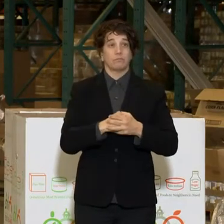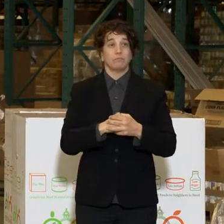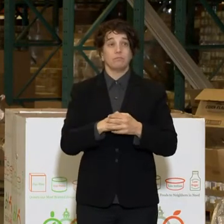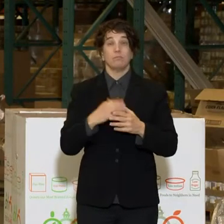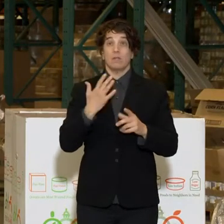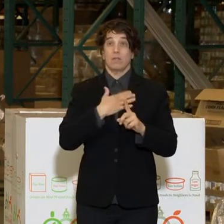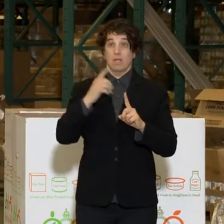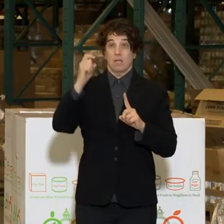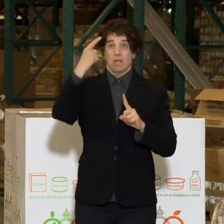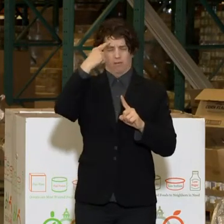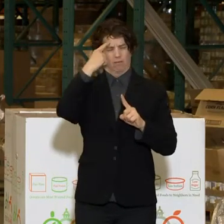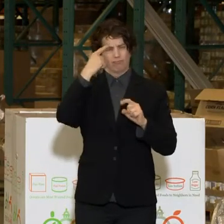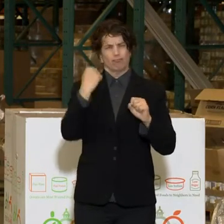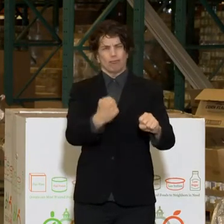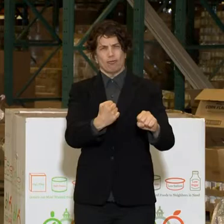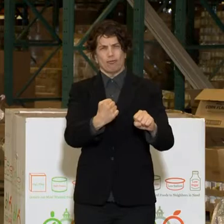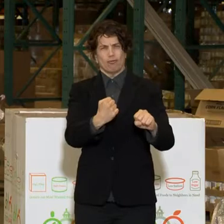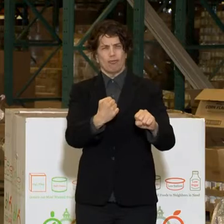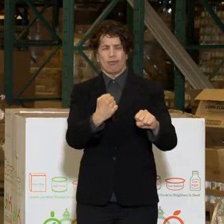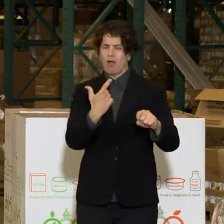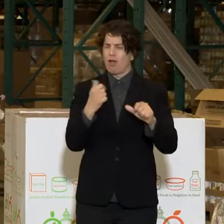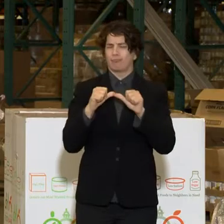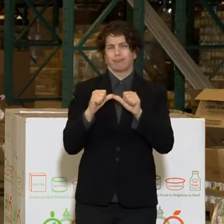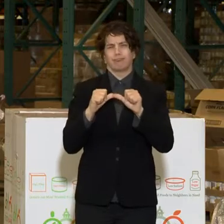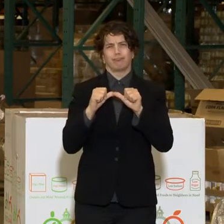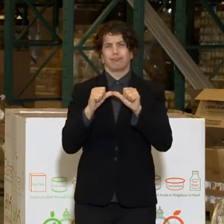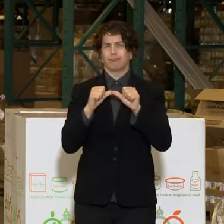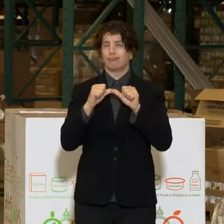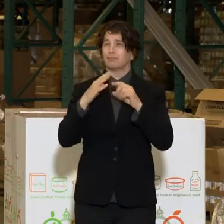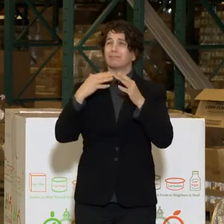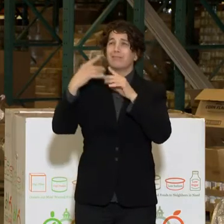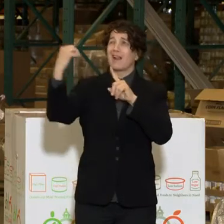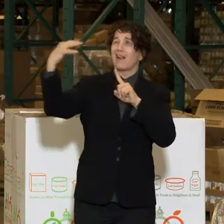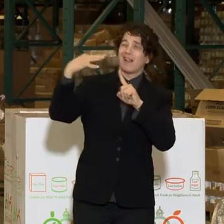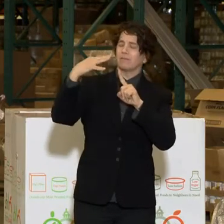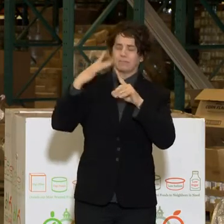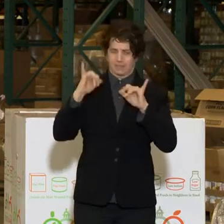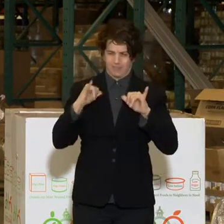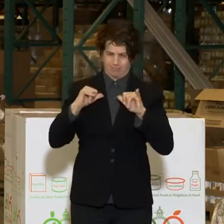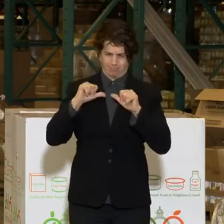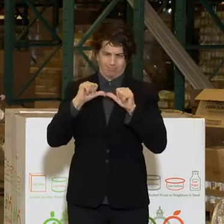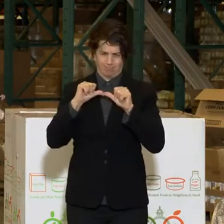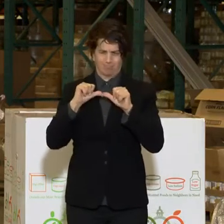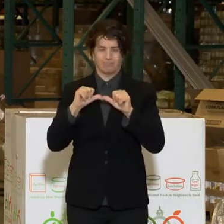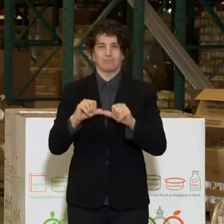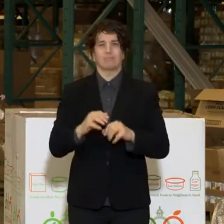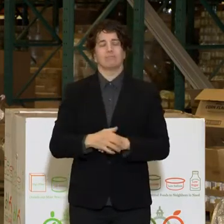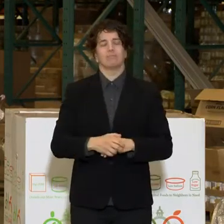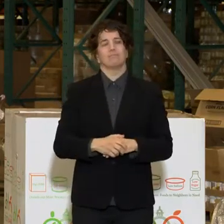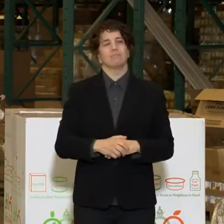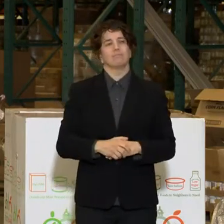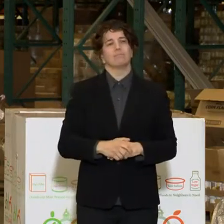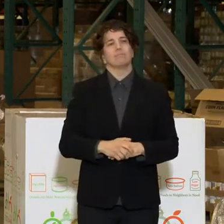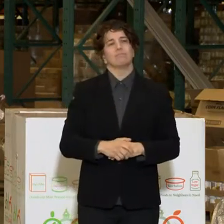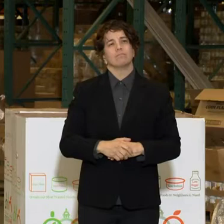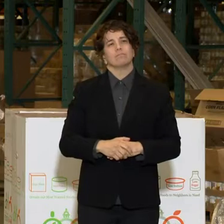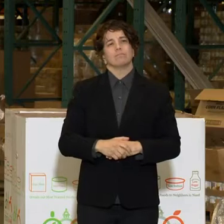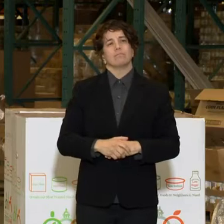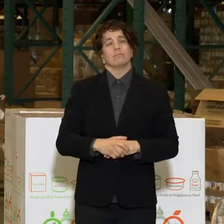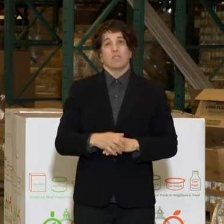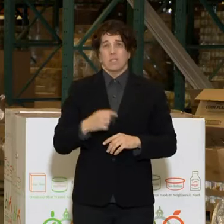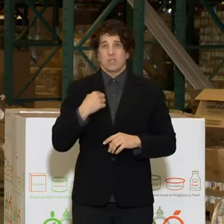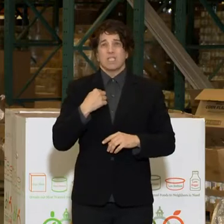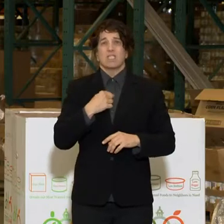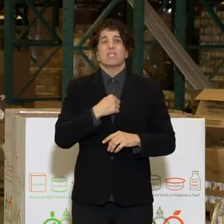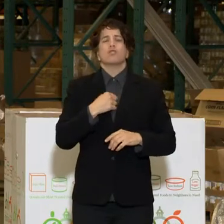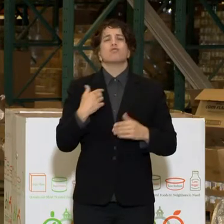times. But we will have we will have a point at which those tough times will affect all